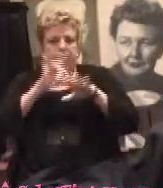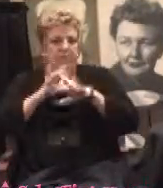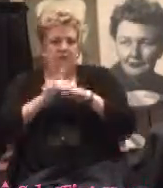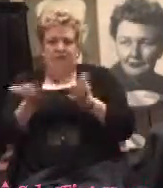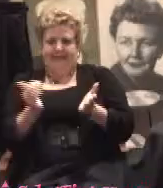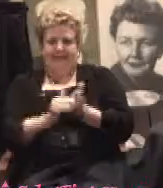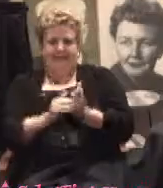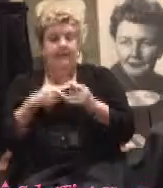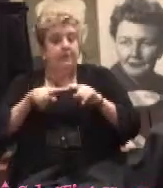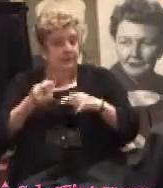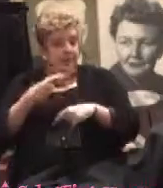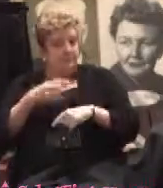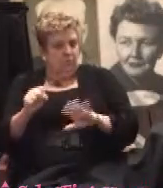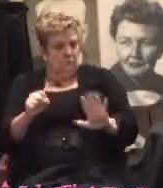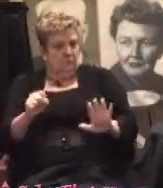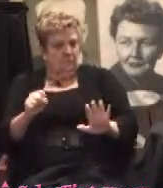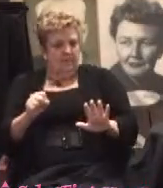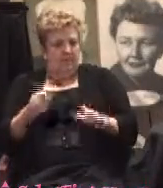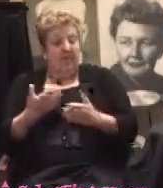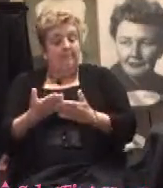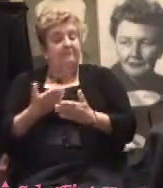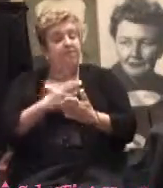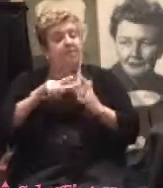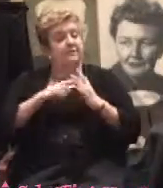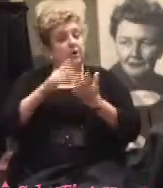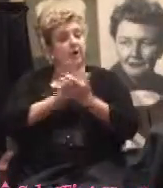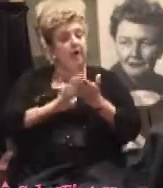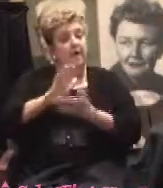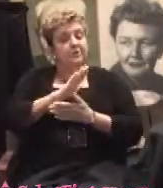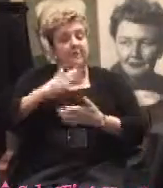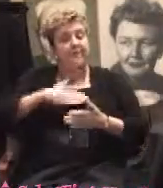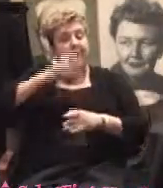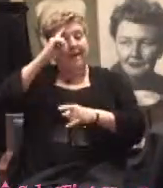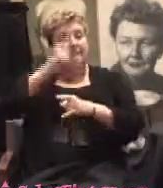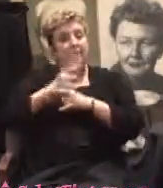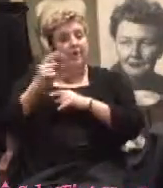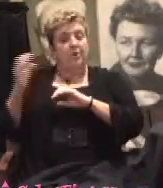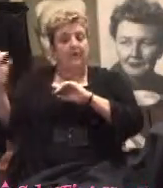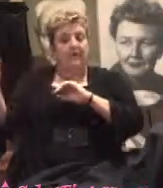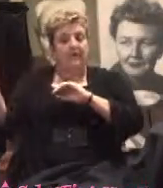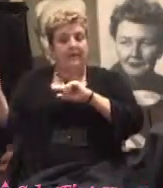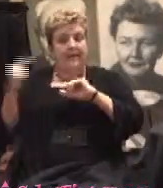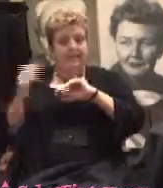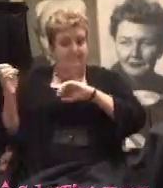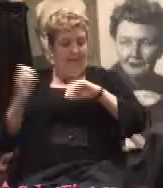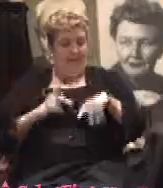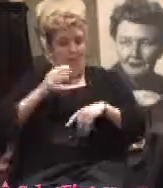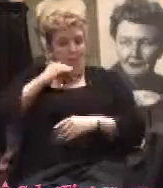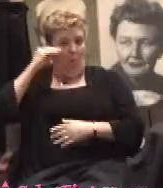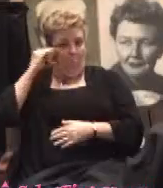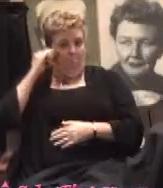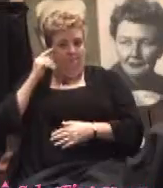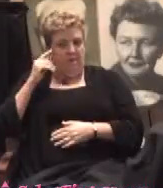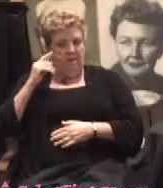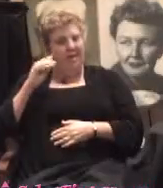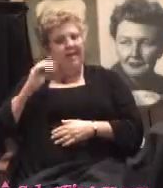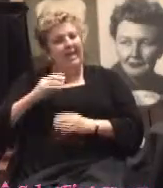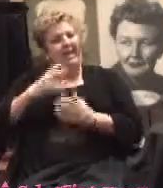And just before I went to college, my brother moved in with us. He had been homeless because of alcoholism. And he